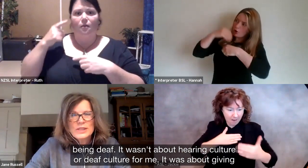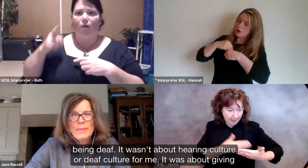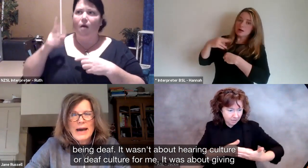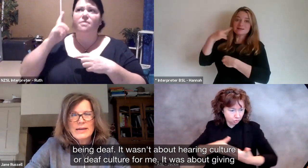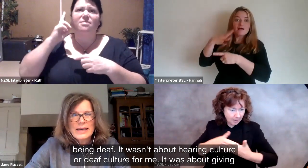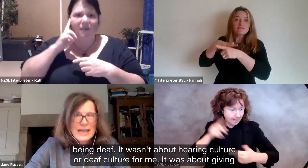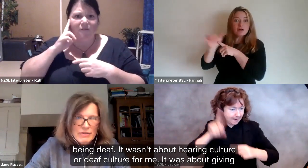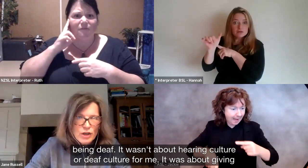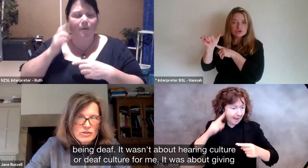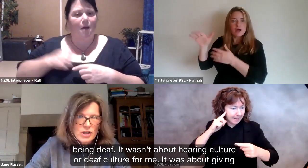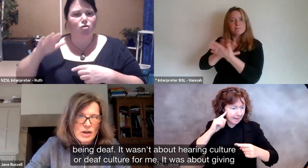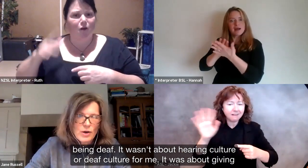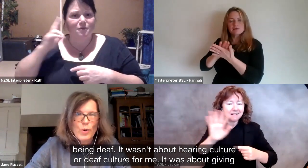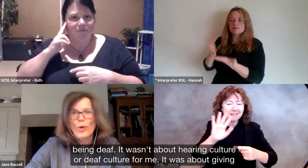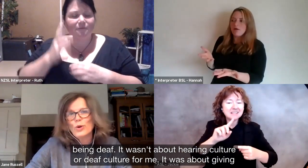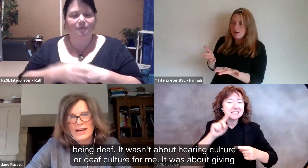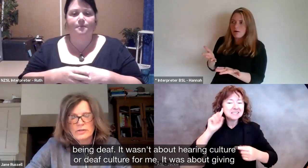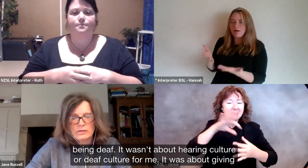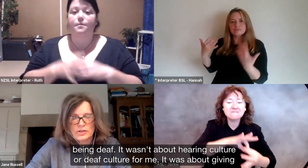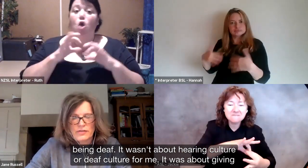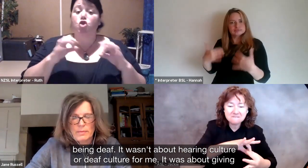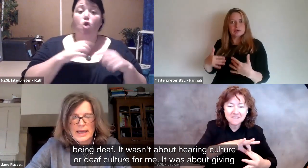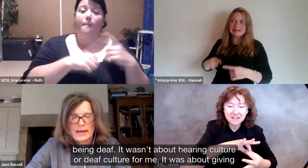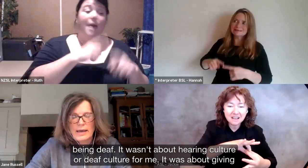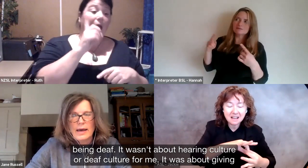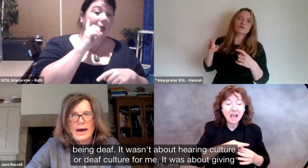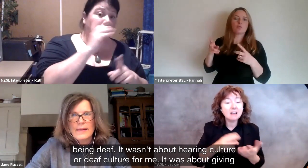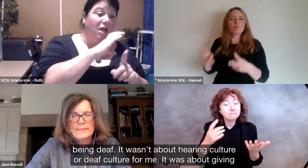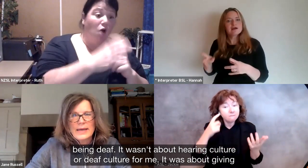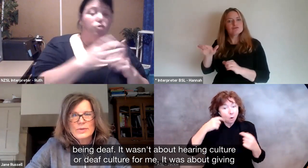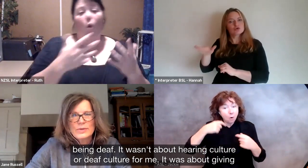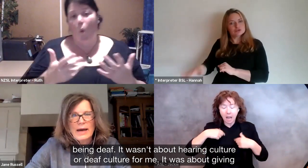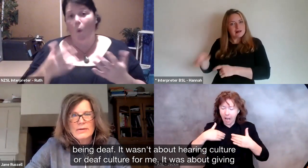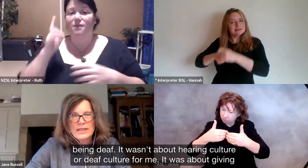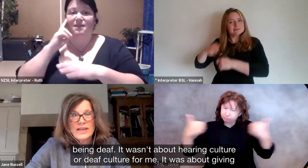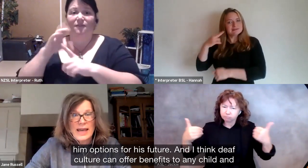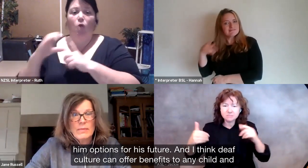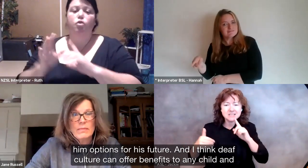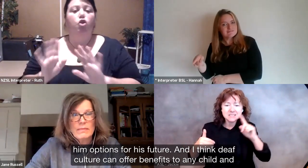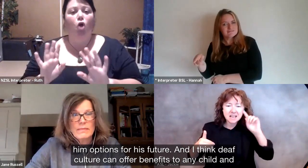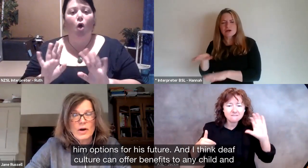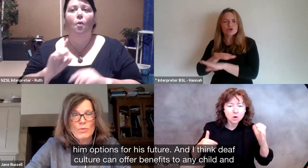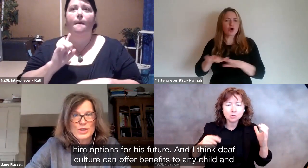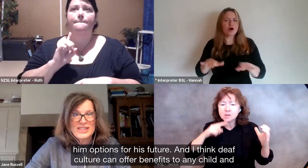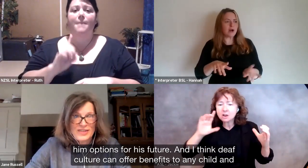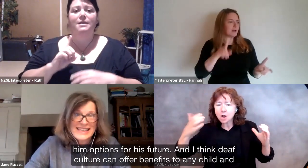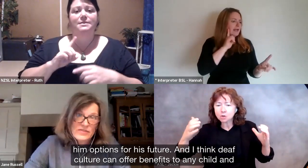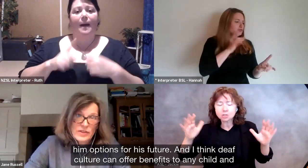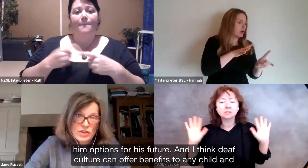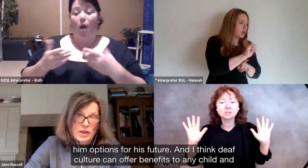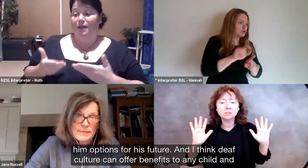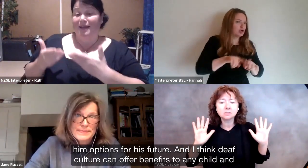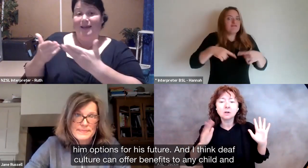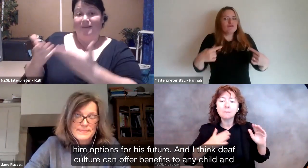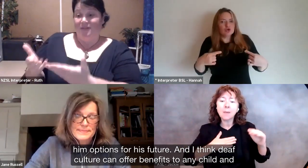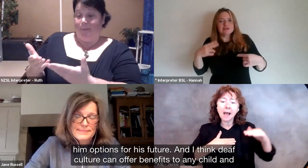It wasn't about hearing culture or deaf culture for me. It was about giving him options for his